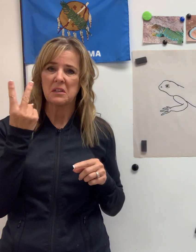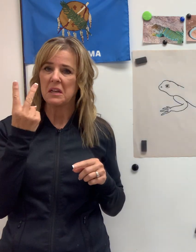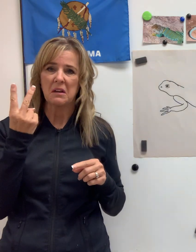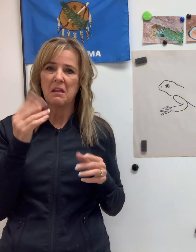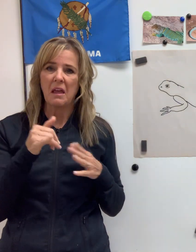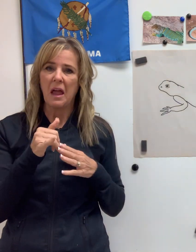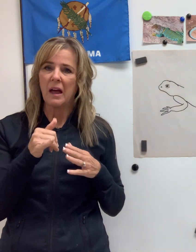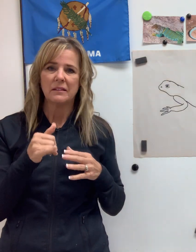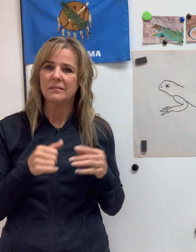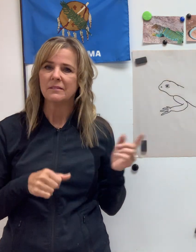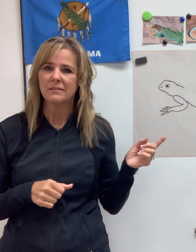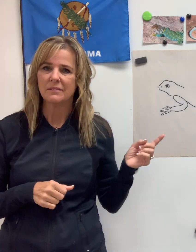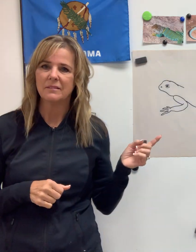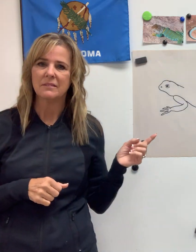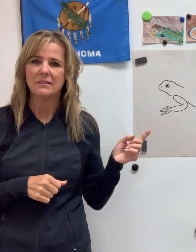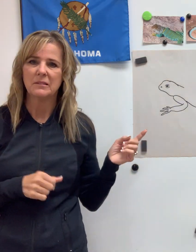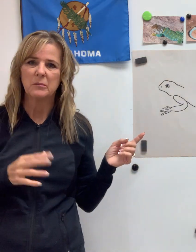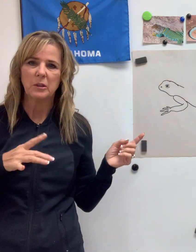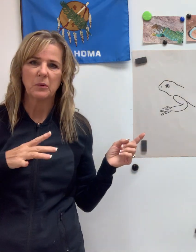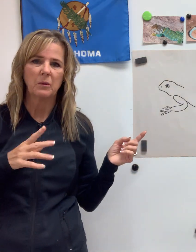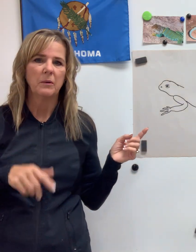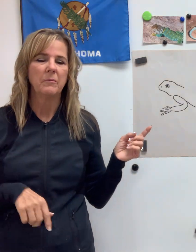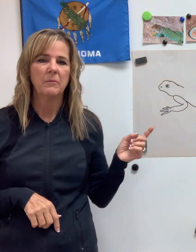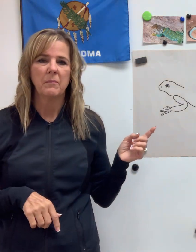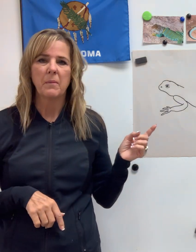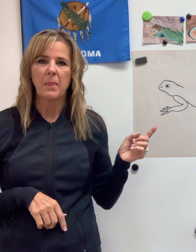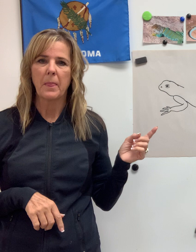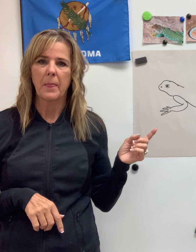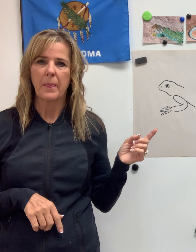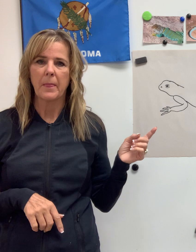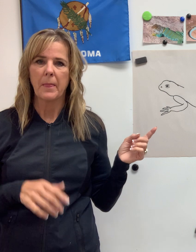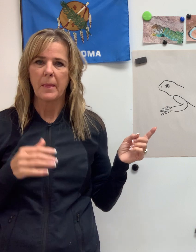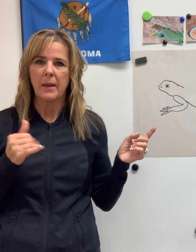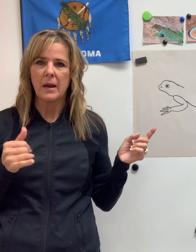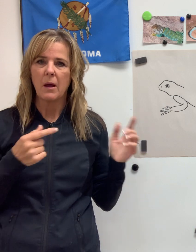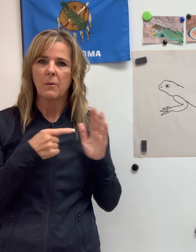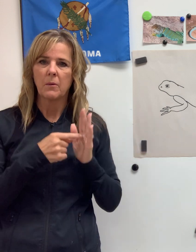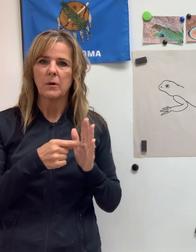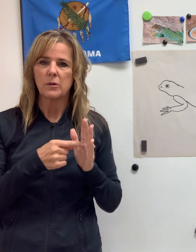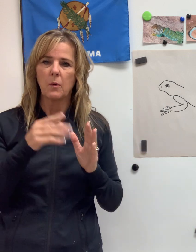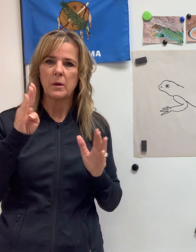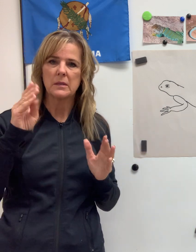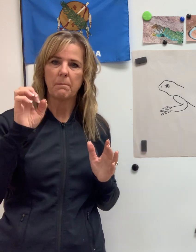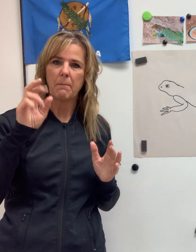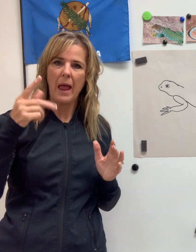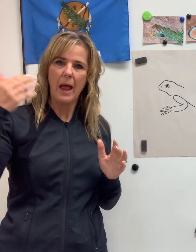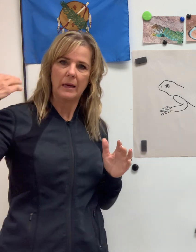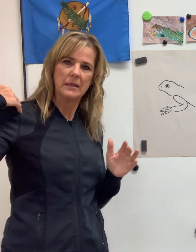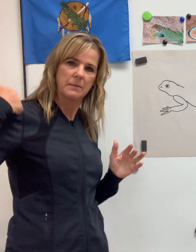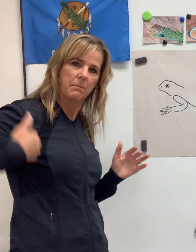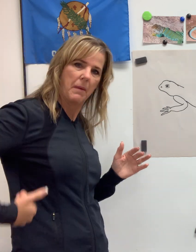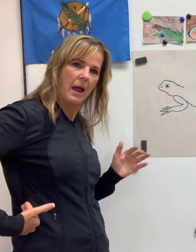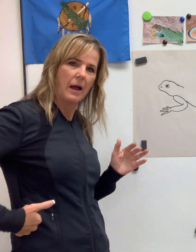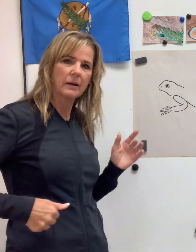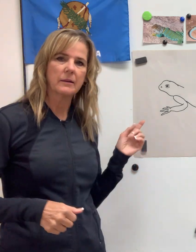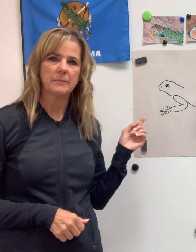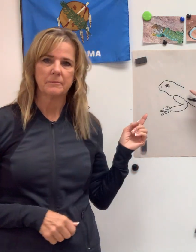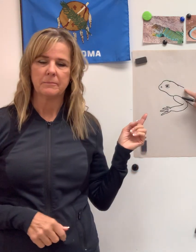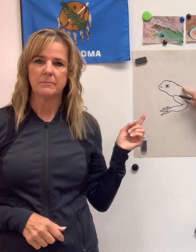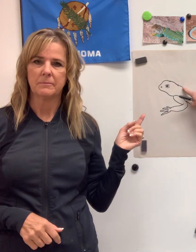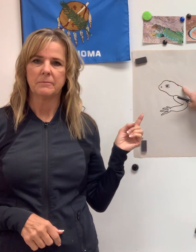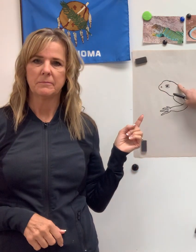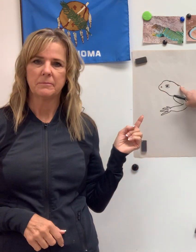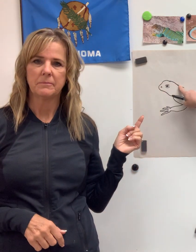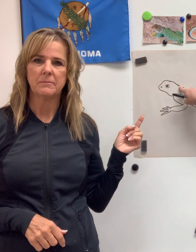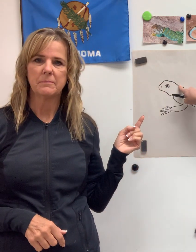like that very often, so pretty cool. Now, we are going to go ahead and show his back. So we're going to make a curve line.